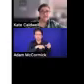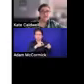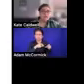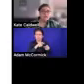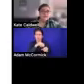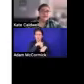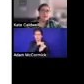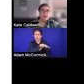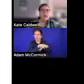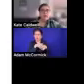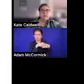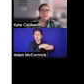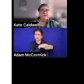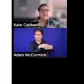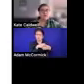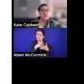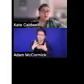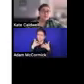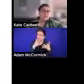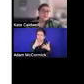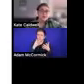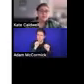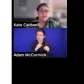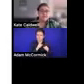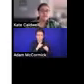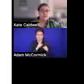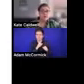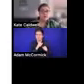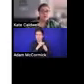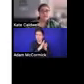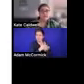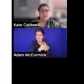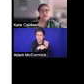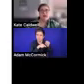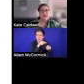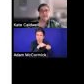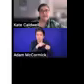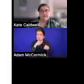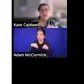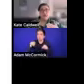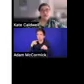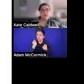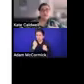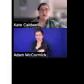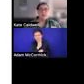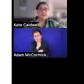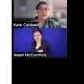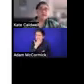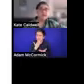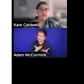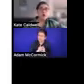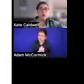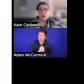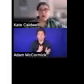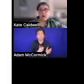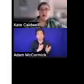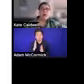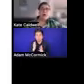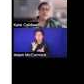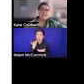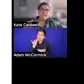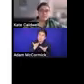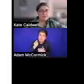citizen data. So, for example, policymakers could potentially misuse intersectional findings due to their complexity